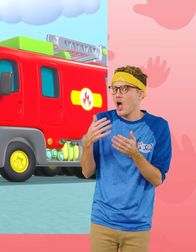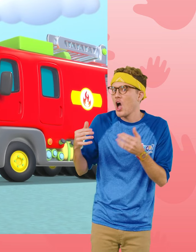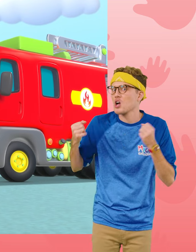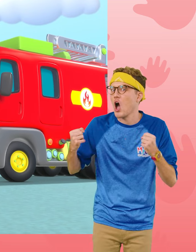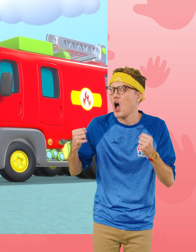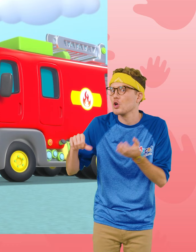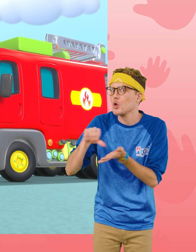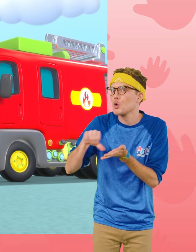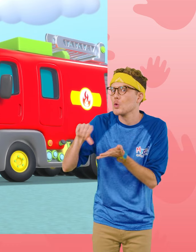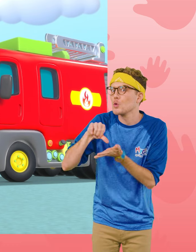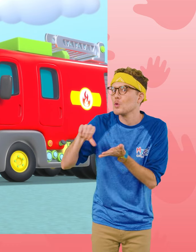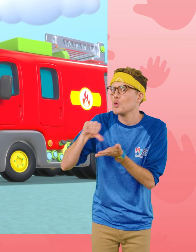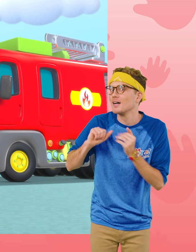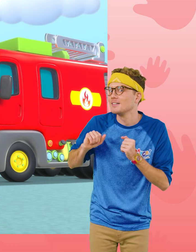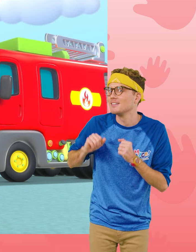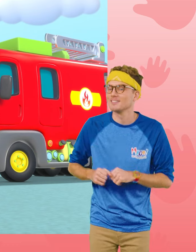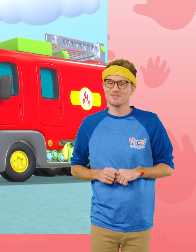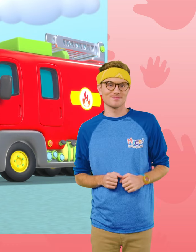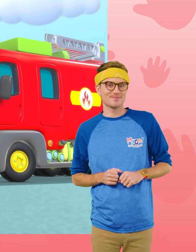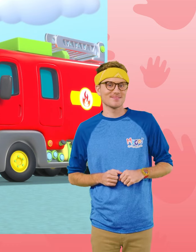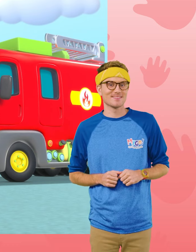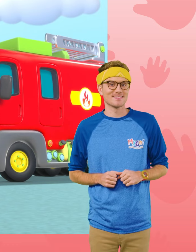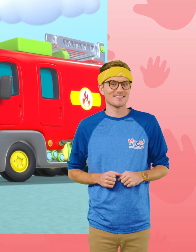the extra strong glue, please.